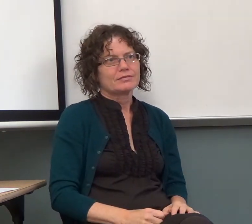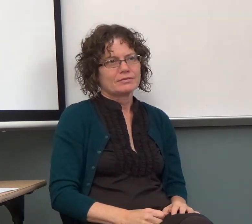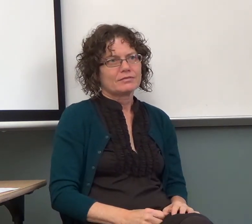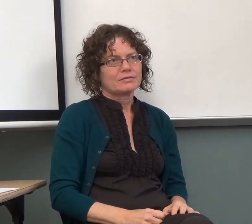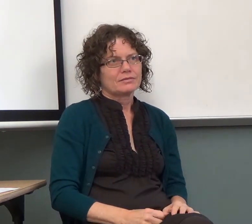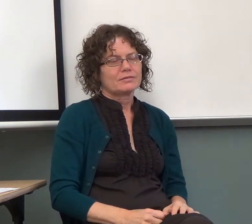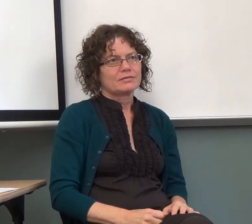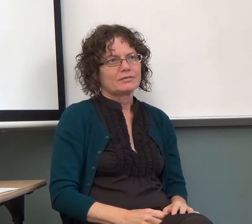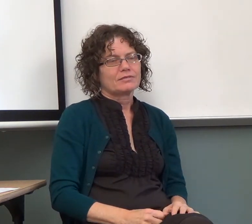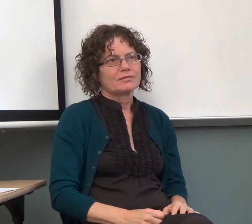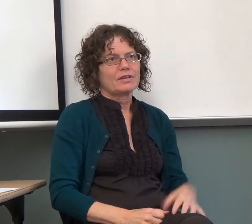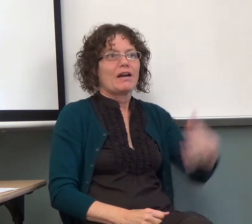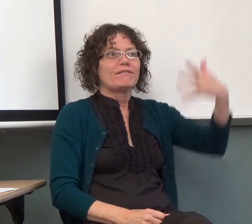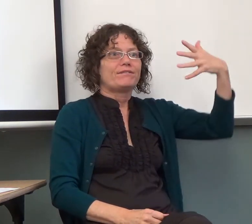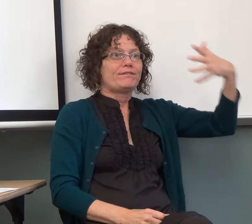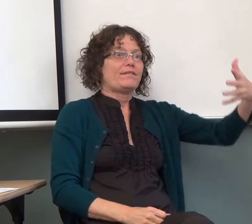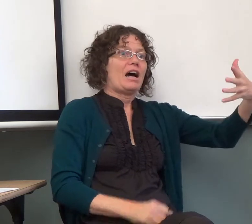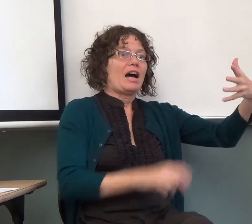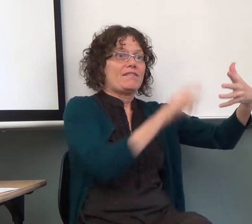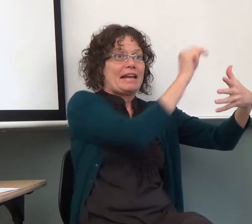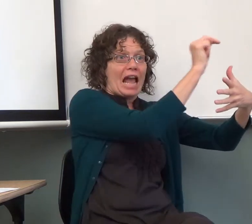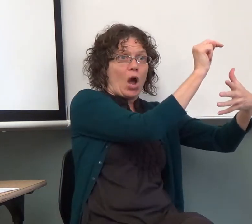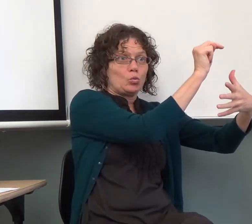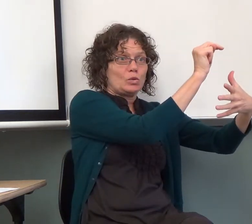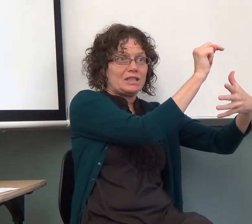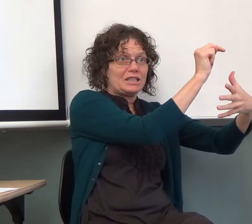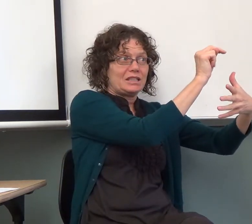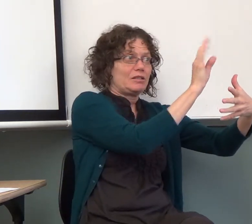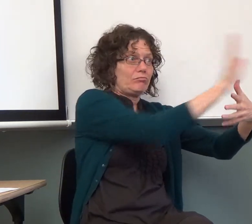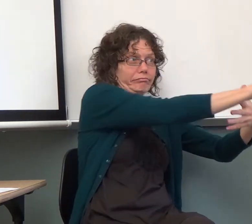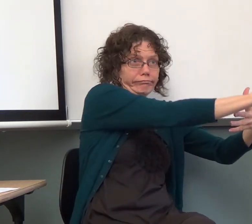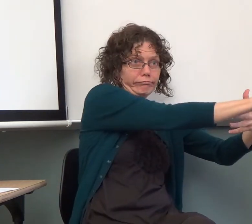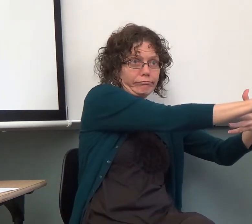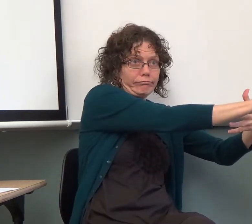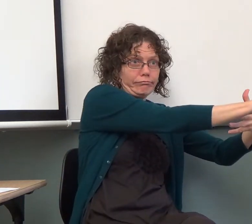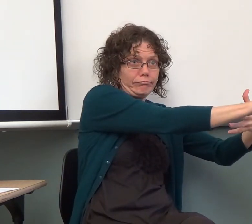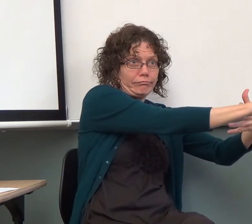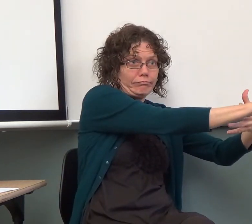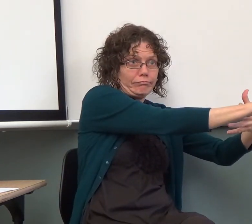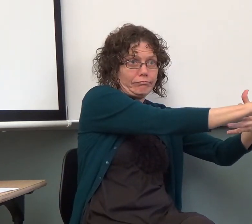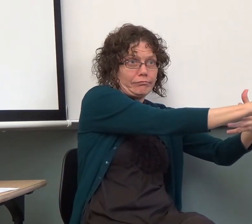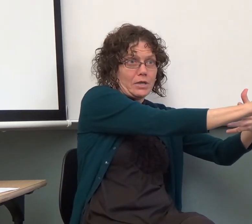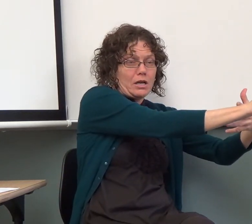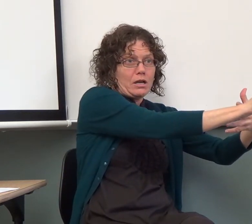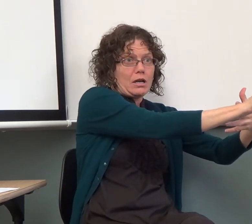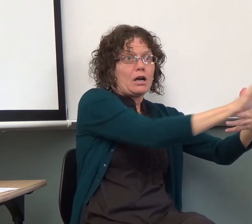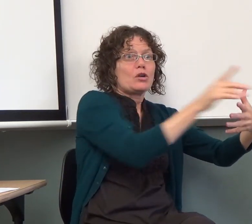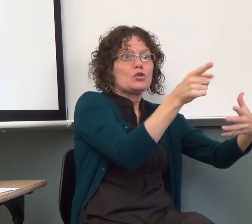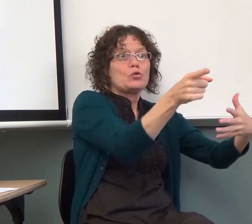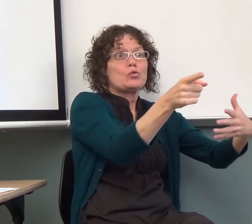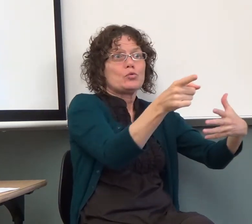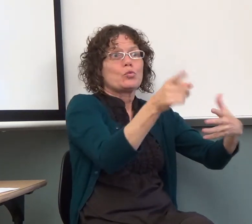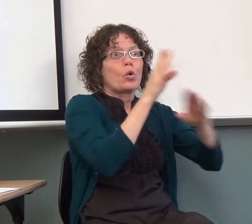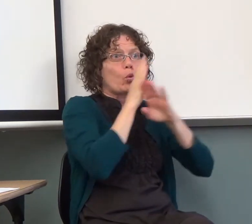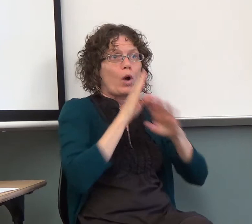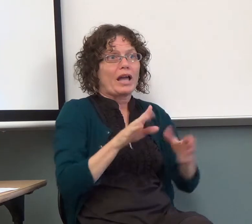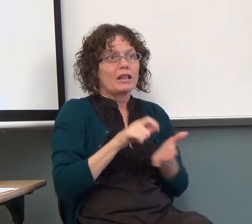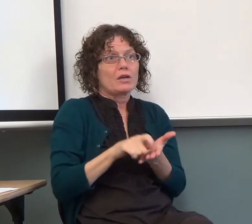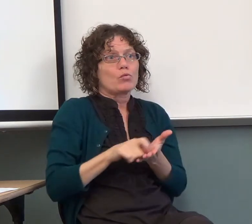put 5 nouns that are your partners, and then you're going to take those nouns and quietly write the pronoun next